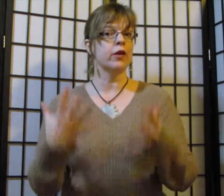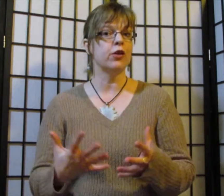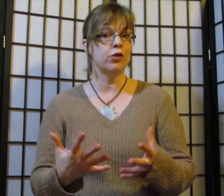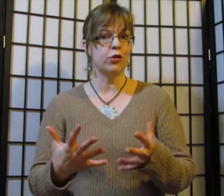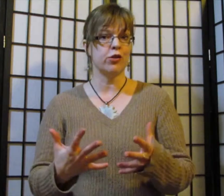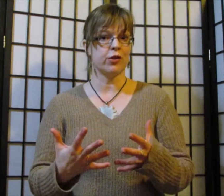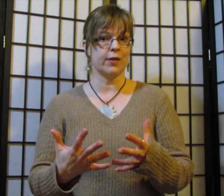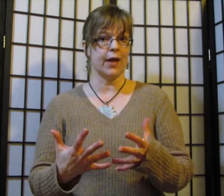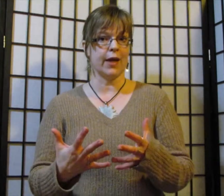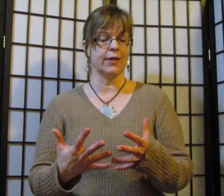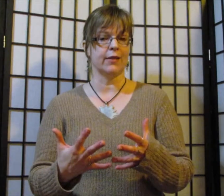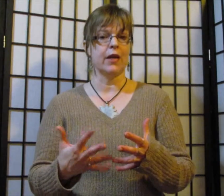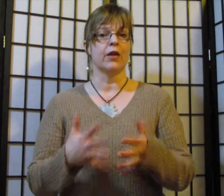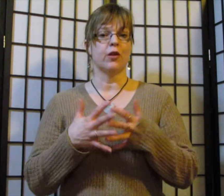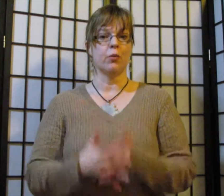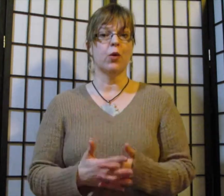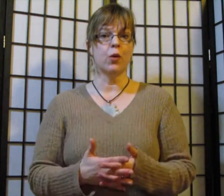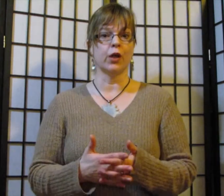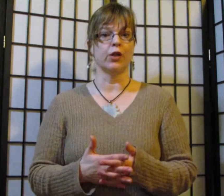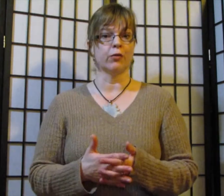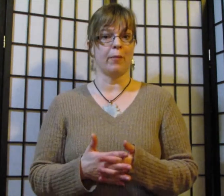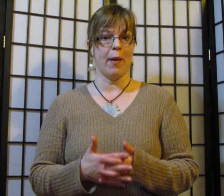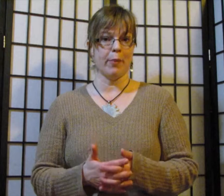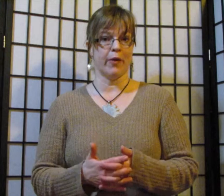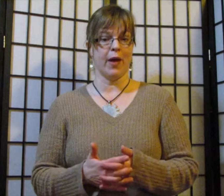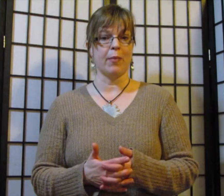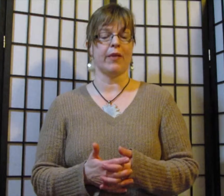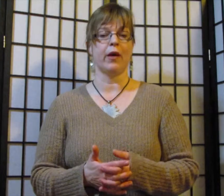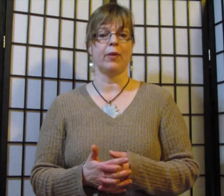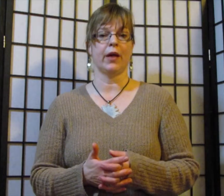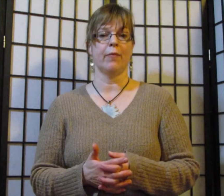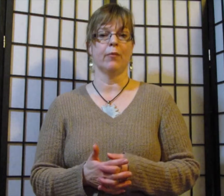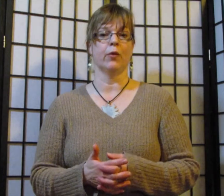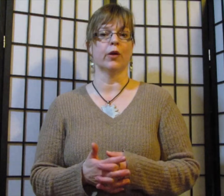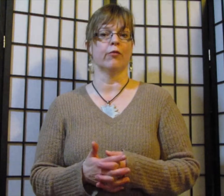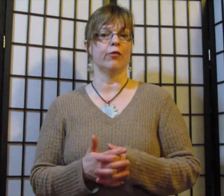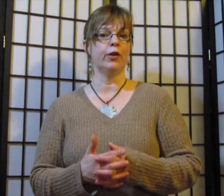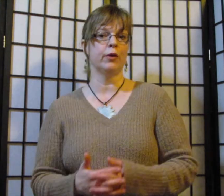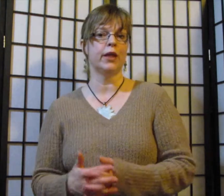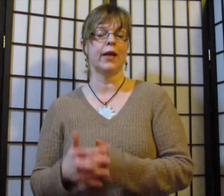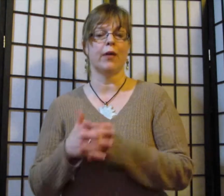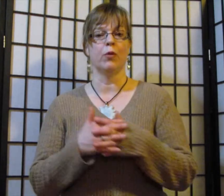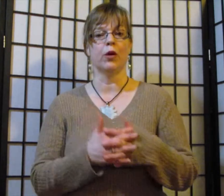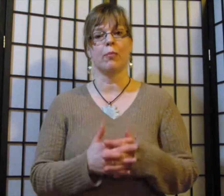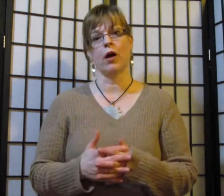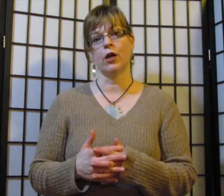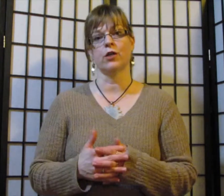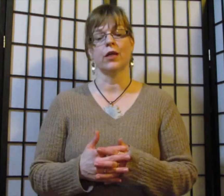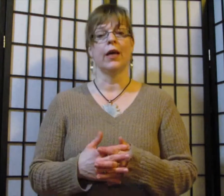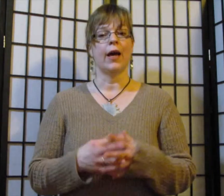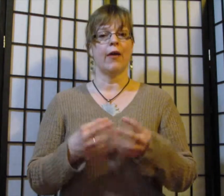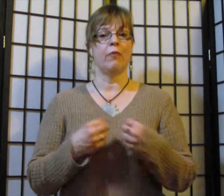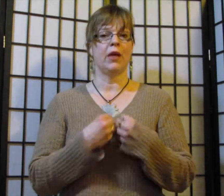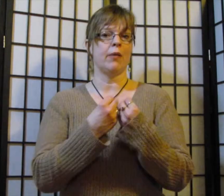that you use your signs, the more you'll remember them, and they'll become more fluid and more a part of